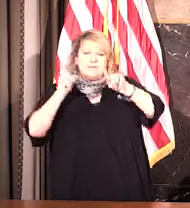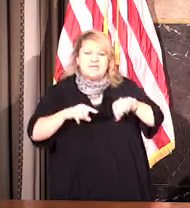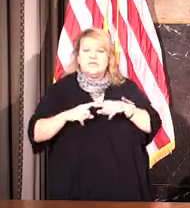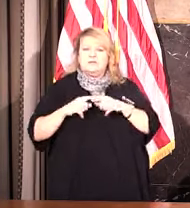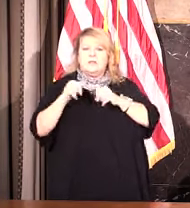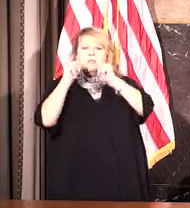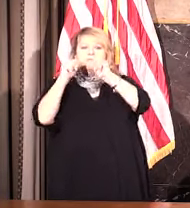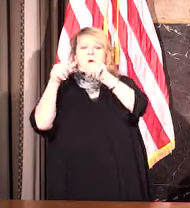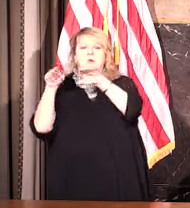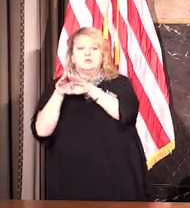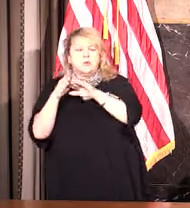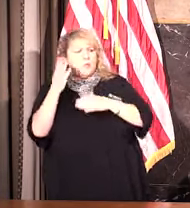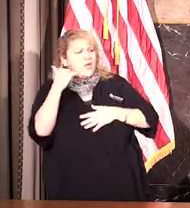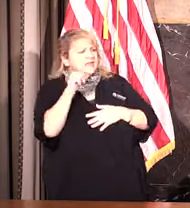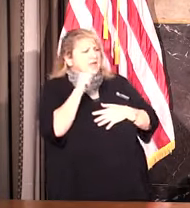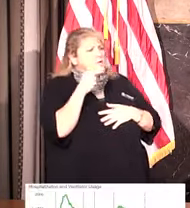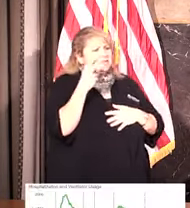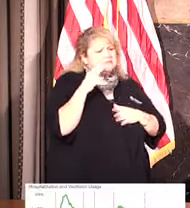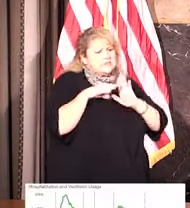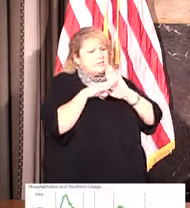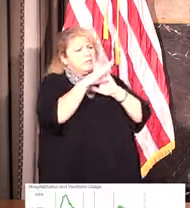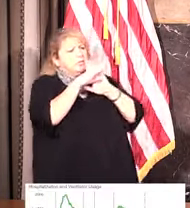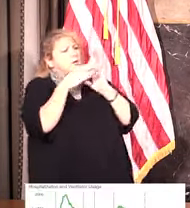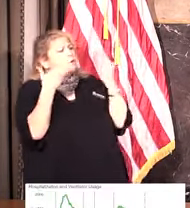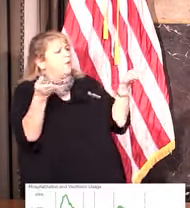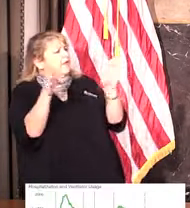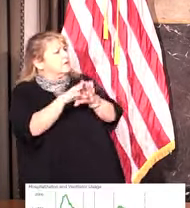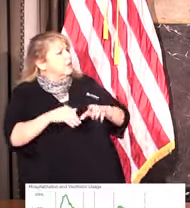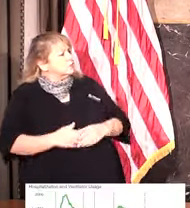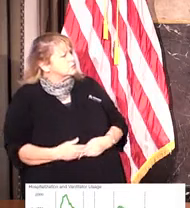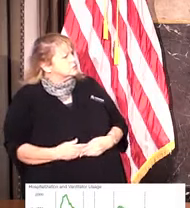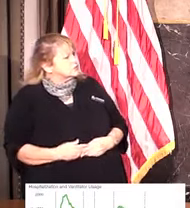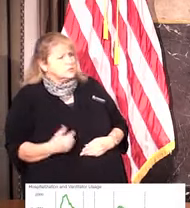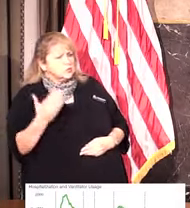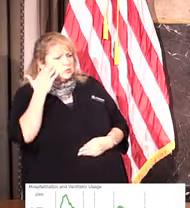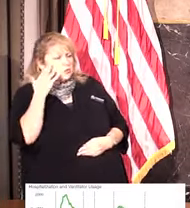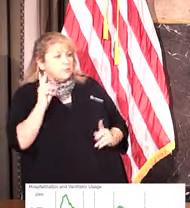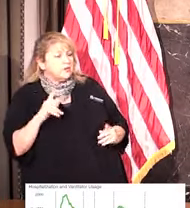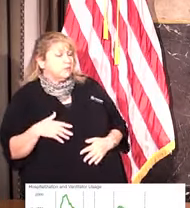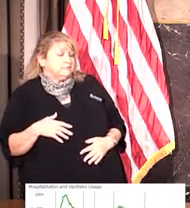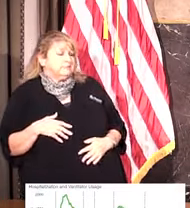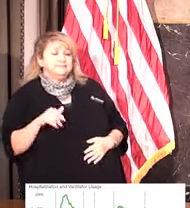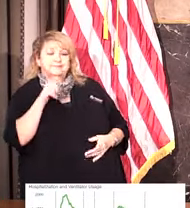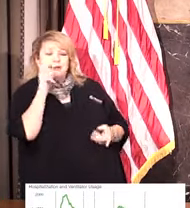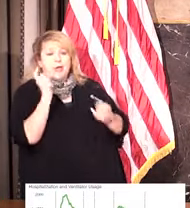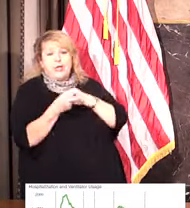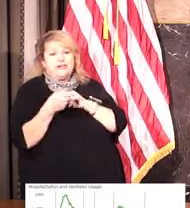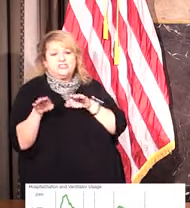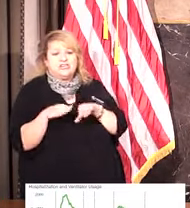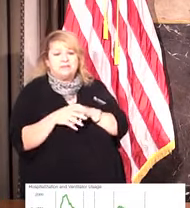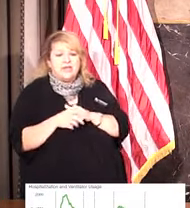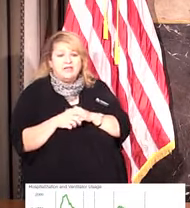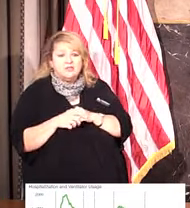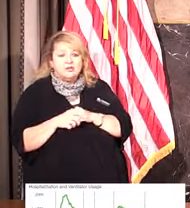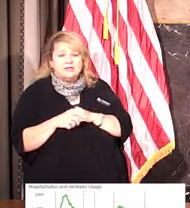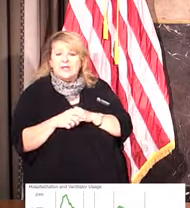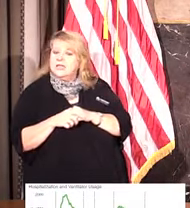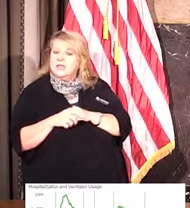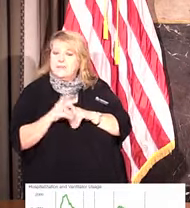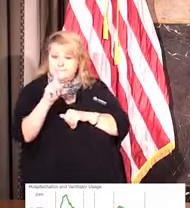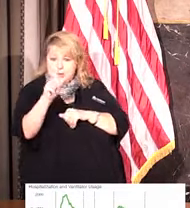move early as soon as we're seeing this with, knowing that people are really not going to change their minds? Yeah, I think there's one